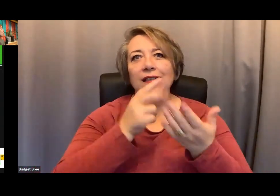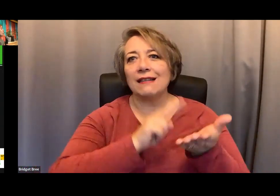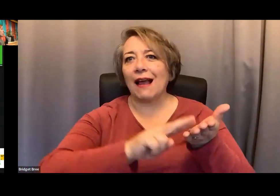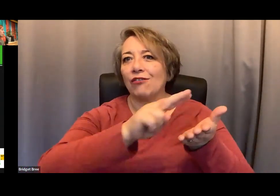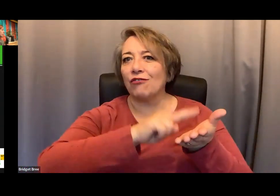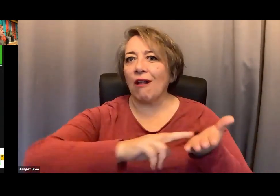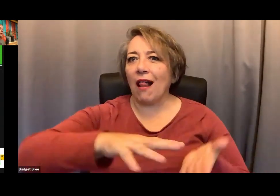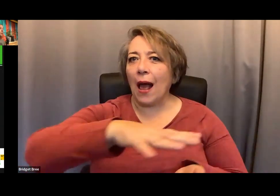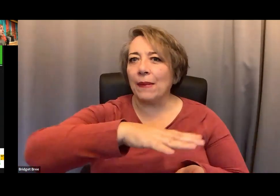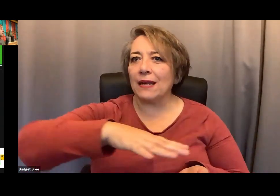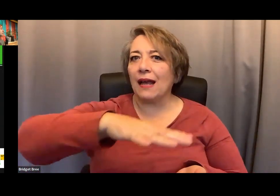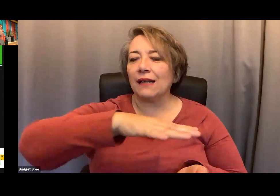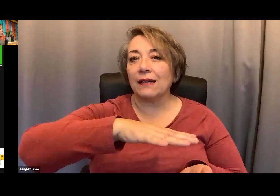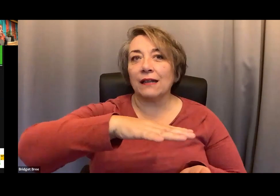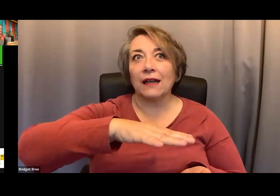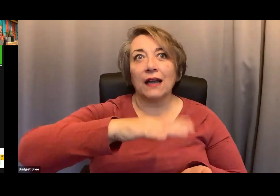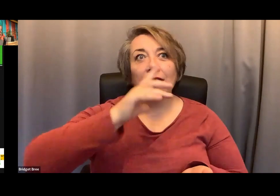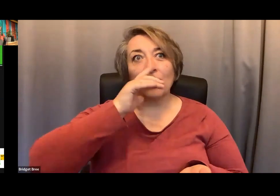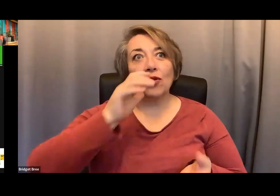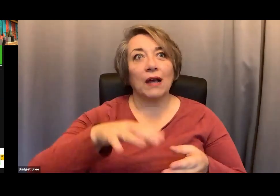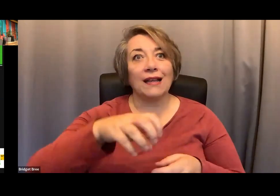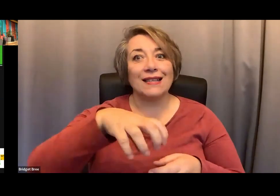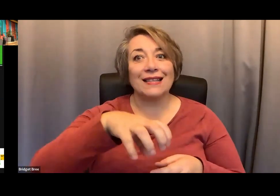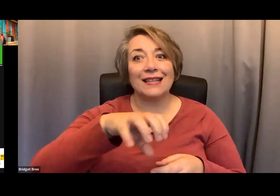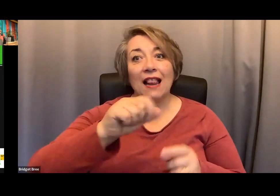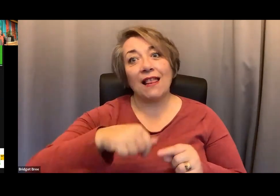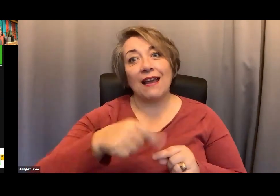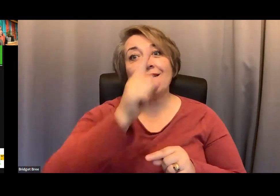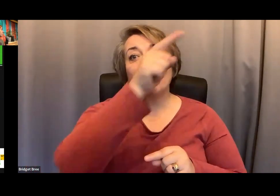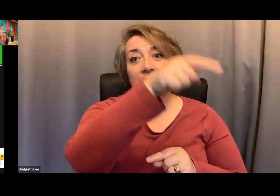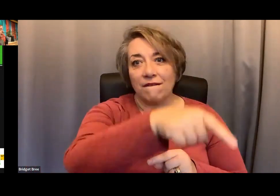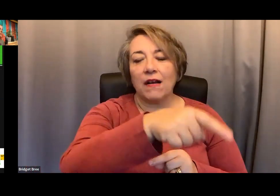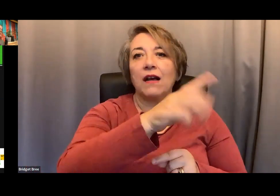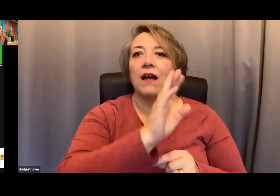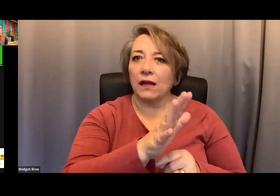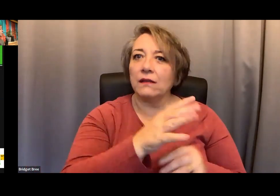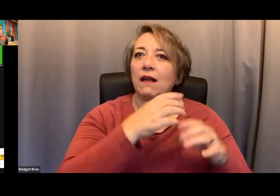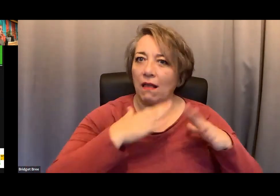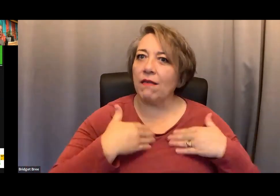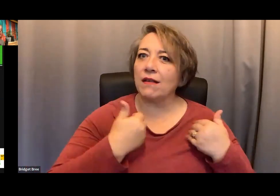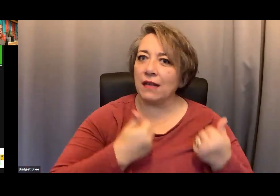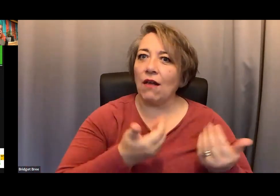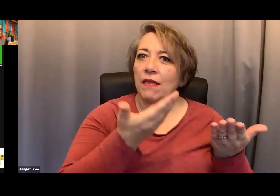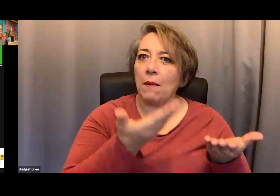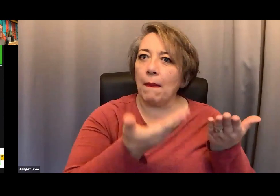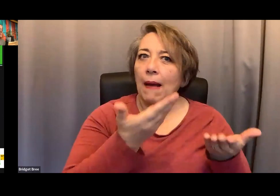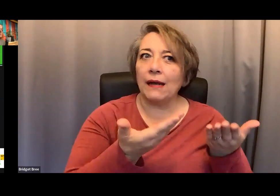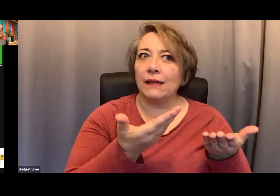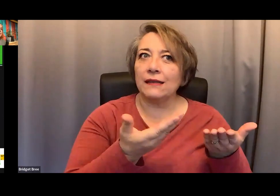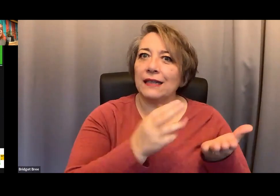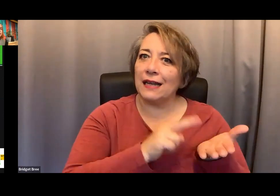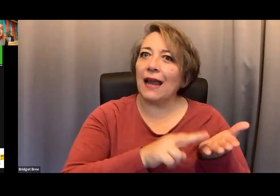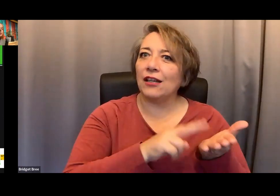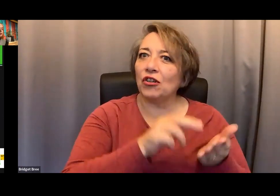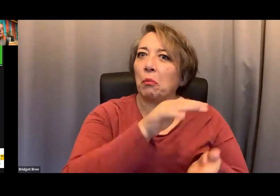if we go out of our places, out of our cities, out of our villages, into the still healthy, balanced, thriving nature, we can